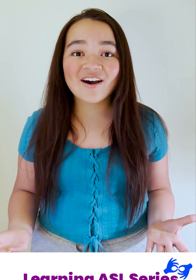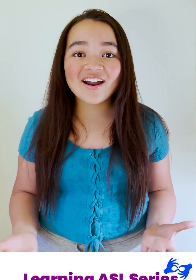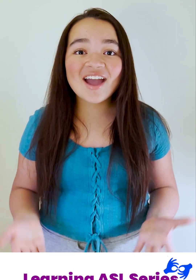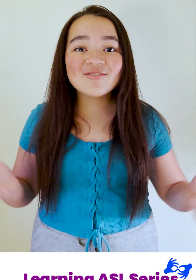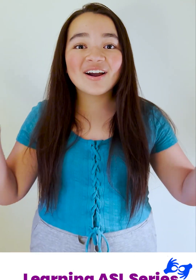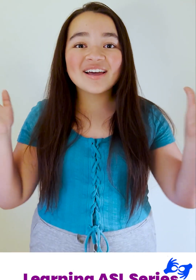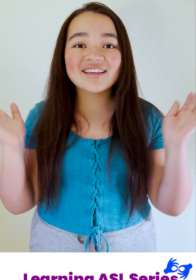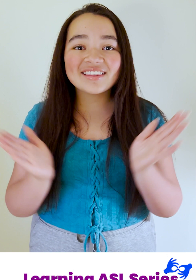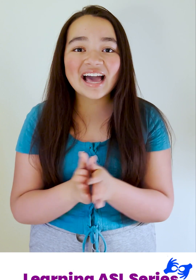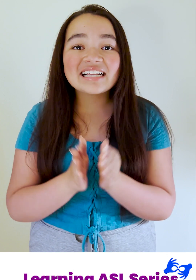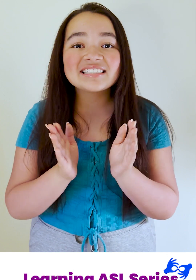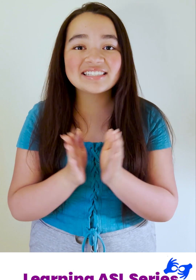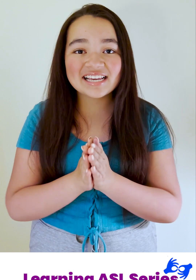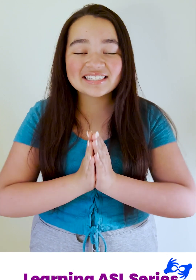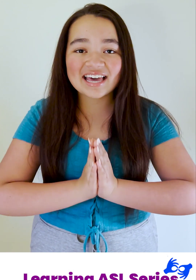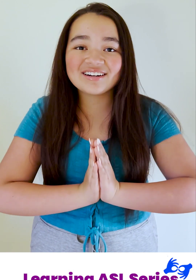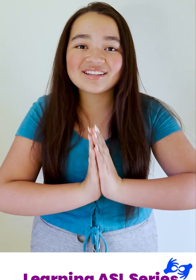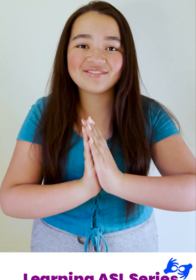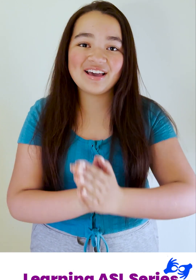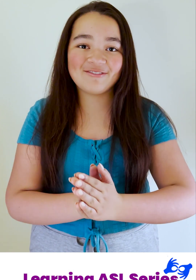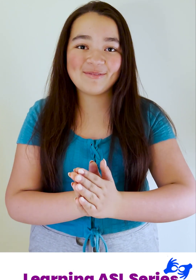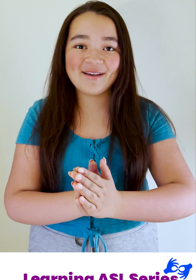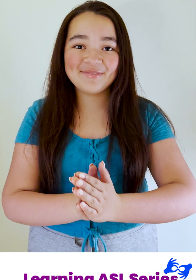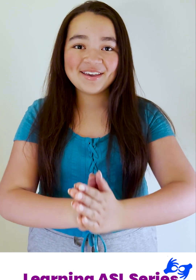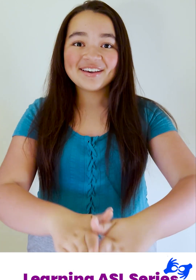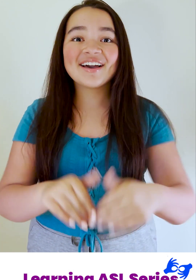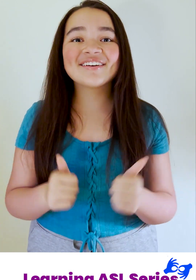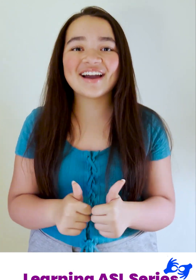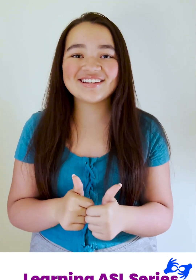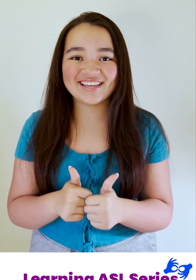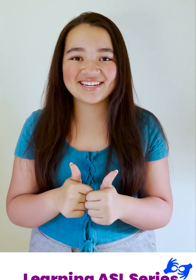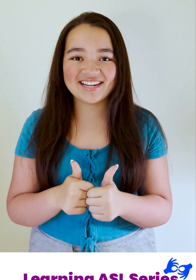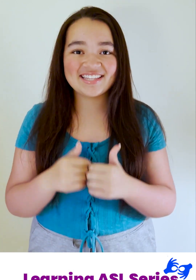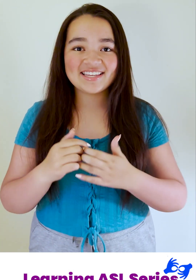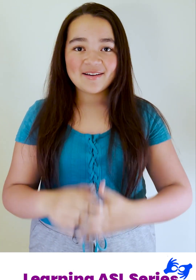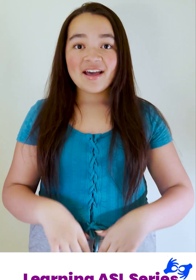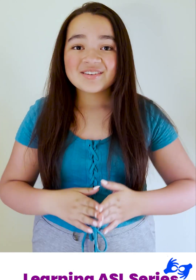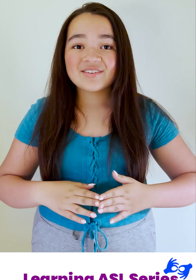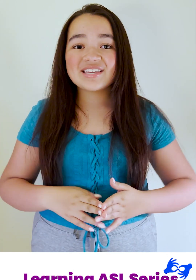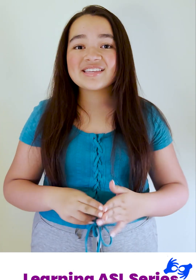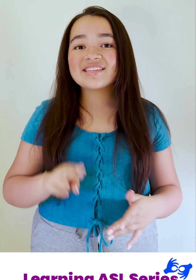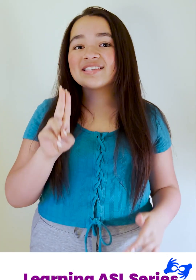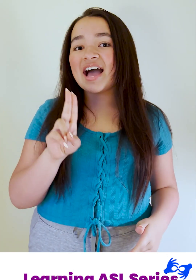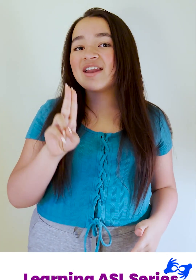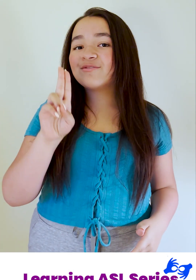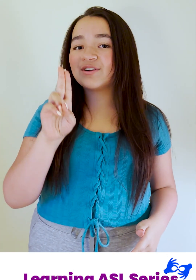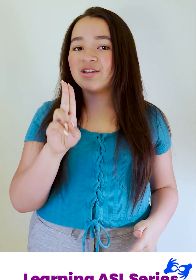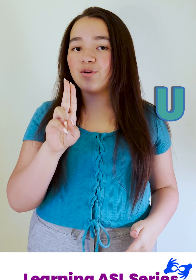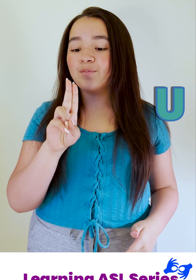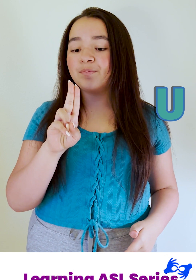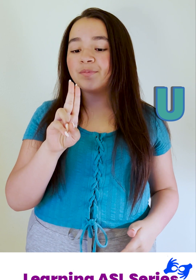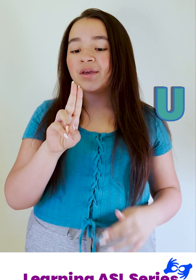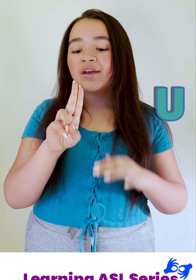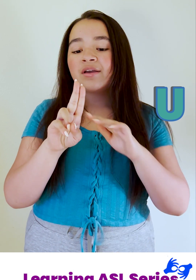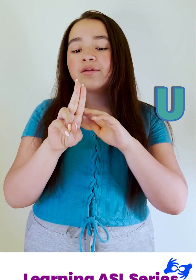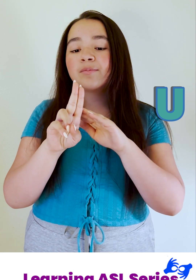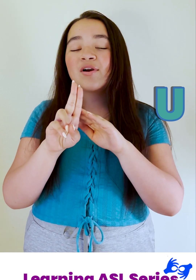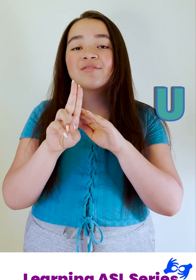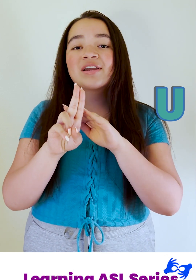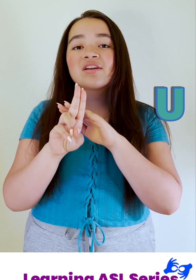and we are on the last 6 letters of the alphabet. Congratulations! So this is the sign for U. Your pointer finger and your